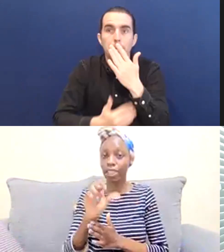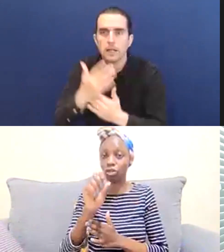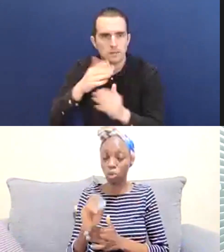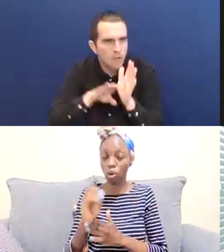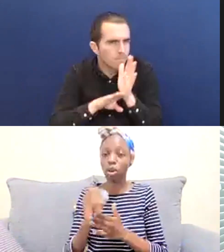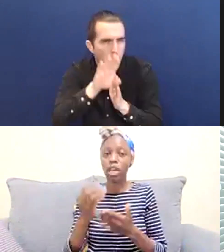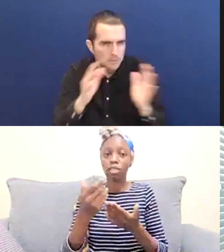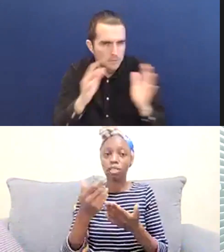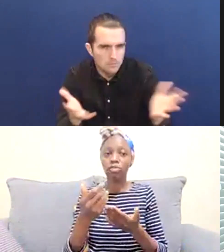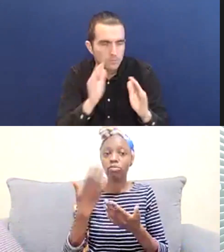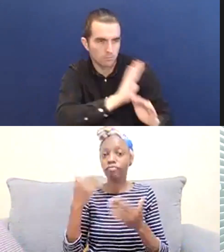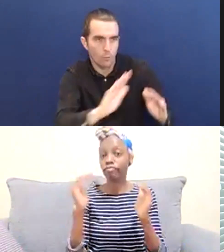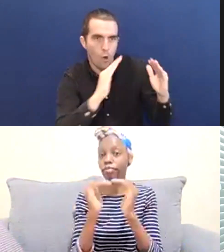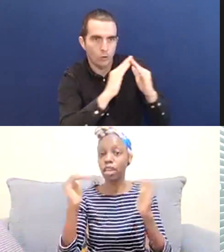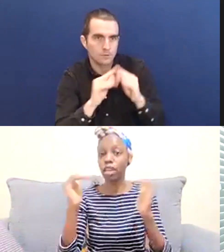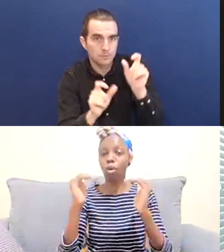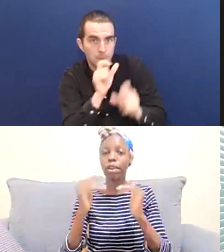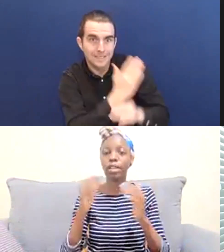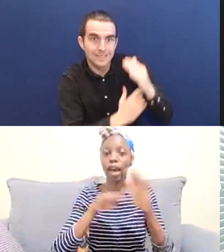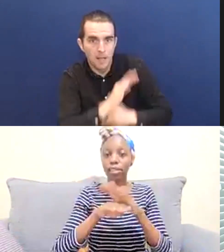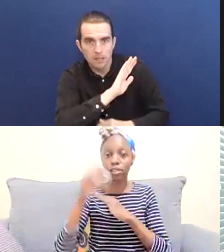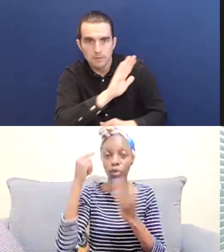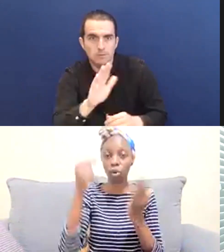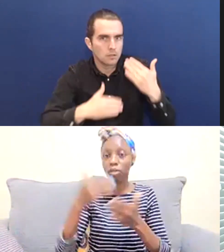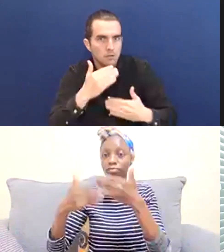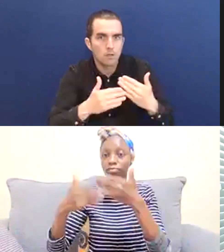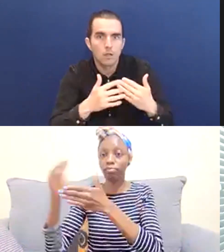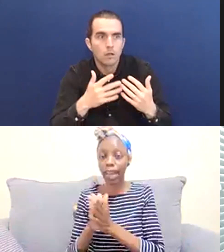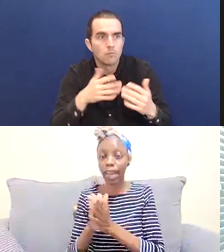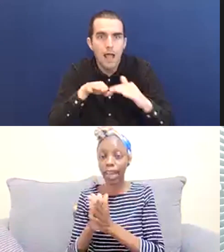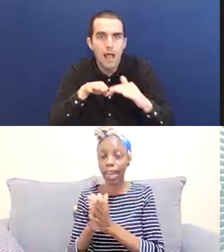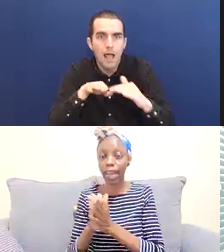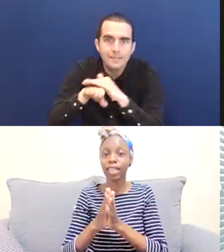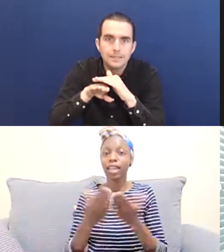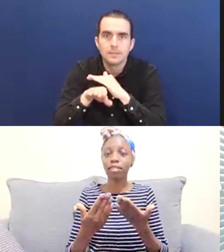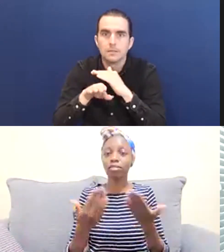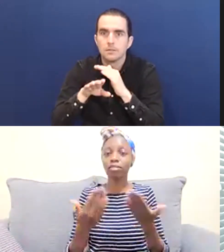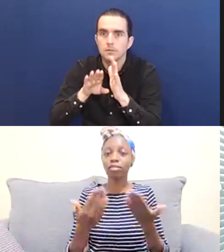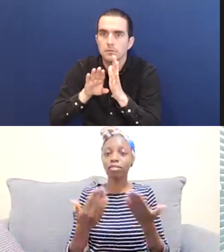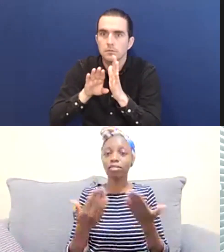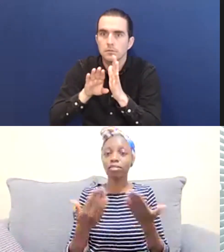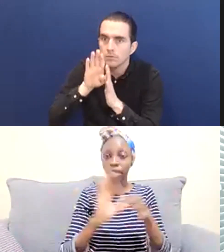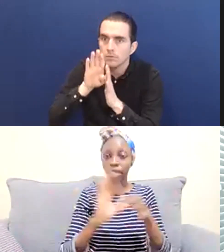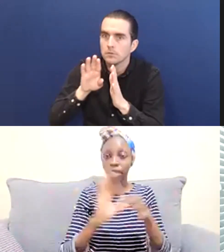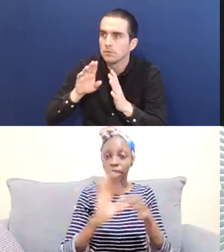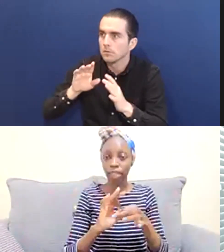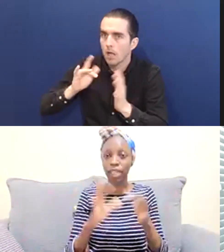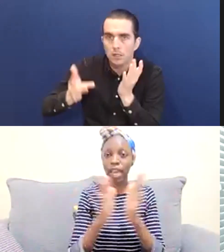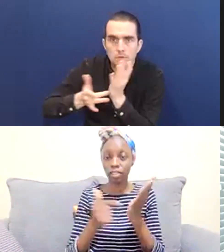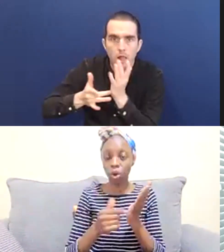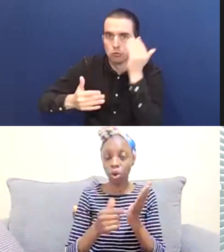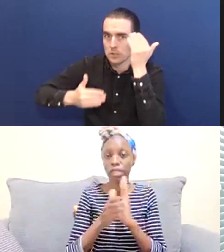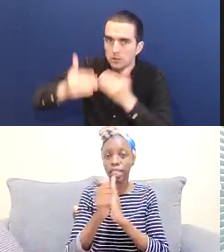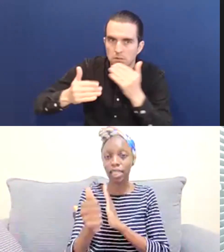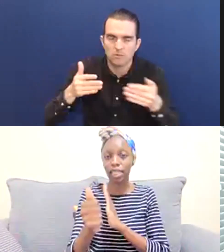just unequal access to digital infrastructure and connectivity, affordability gaps, there are digital skills gaps, and there are